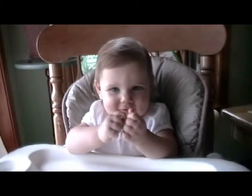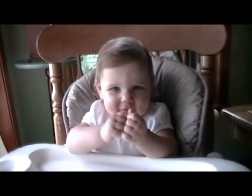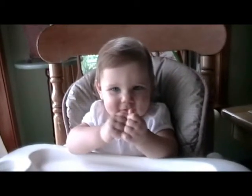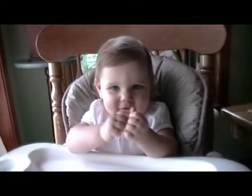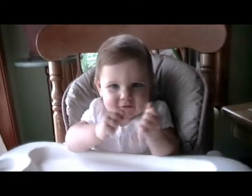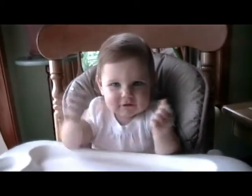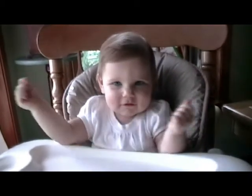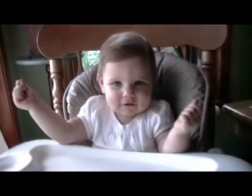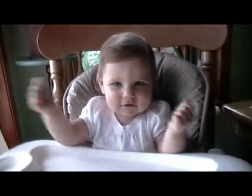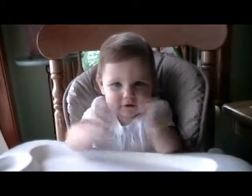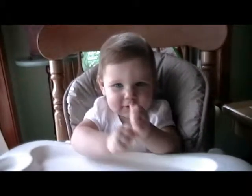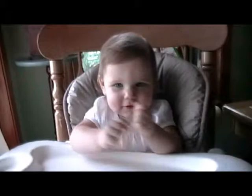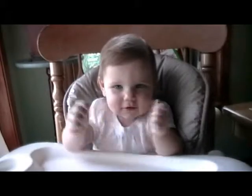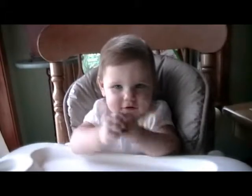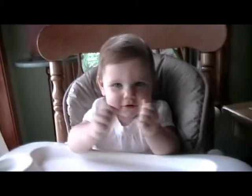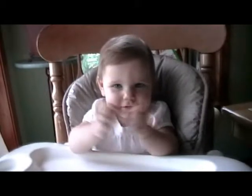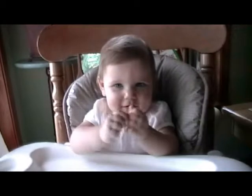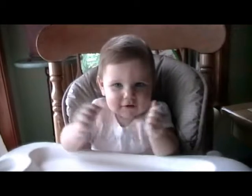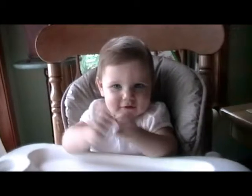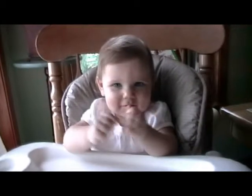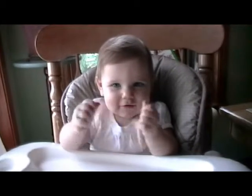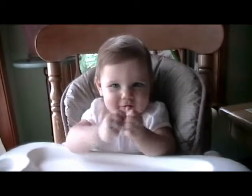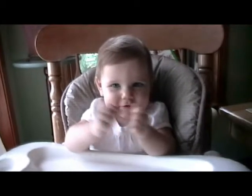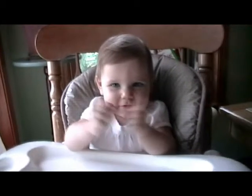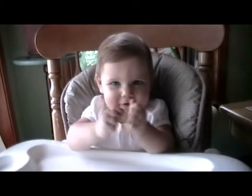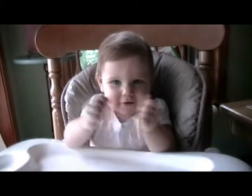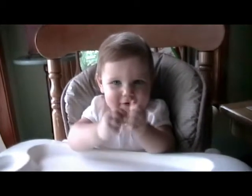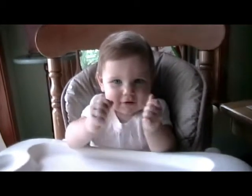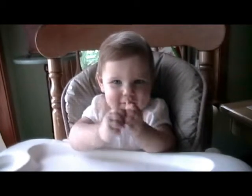Shoes. Good job.